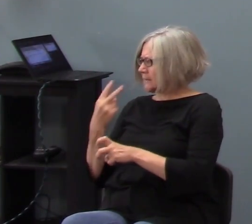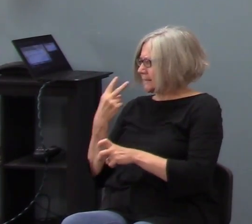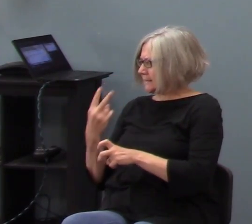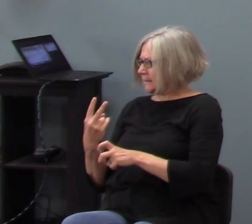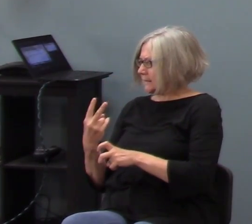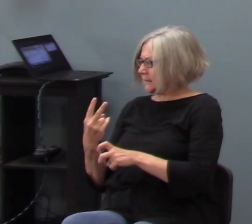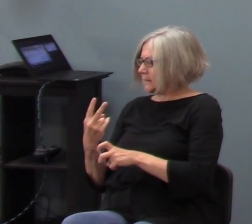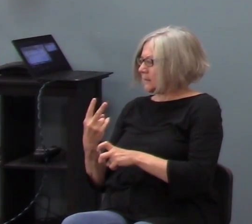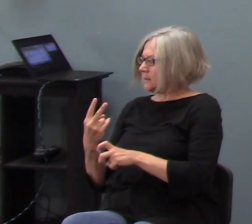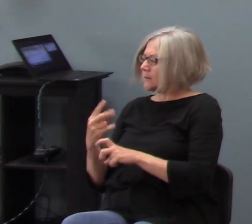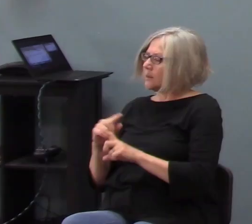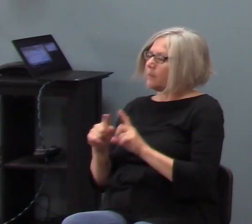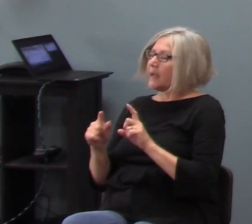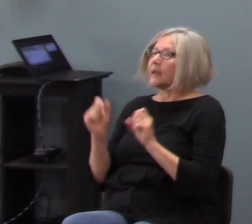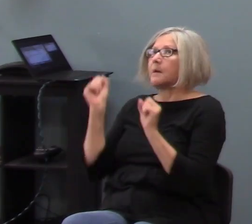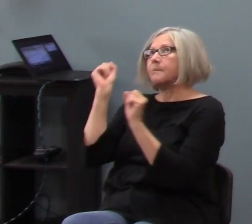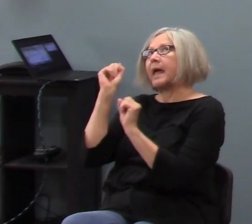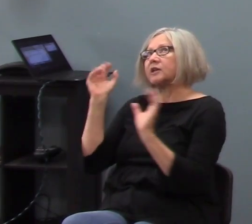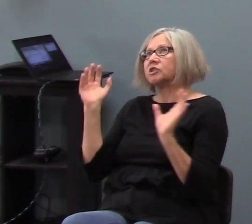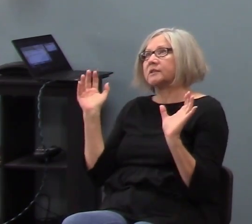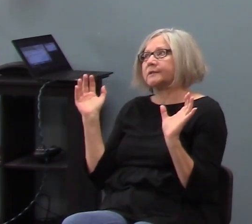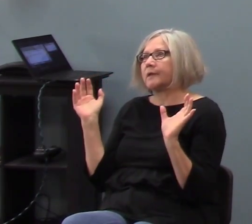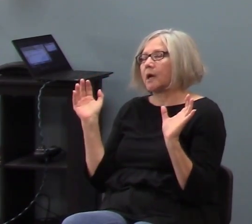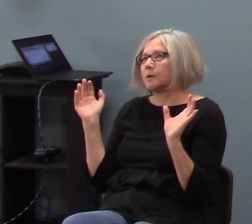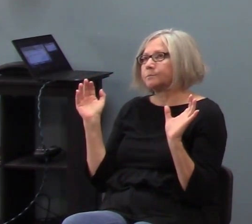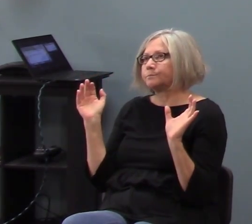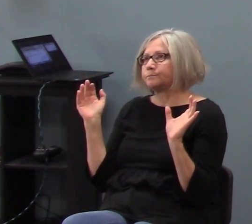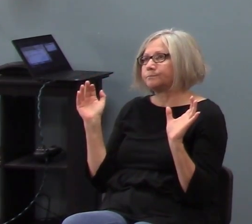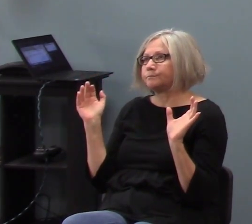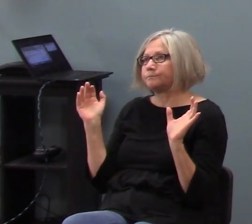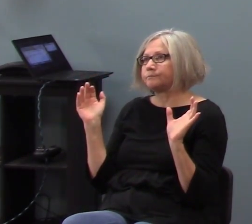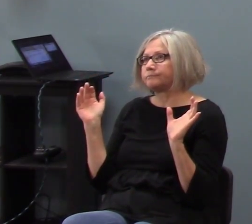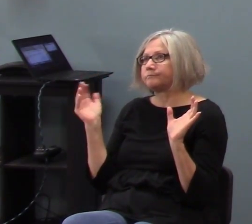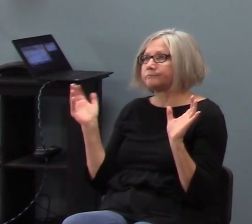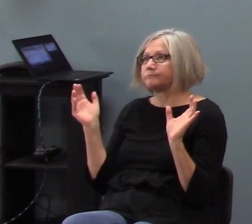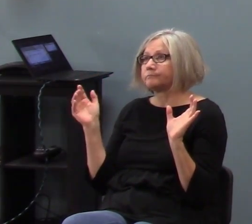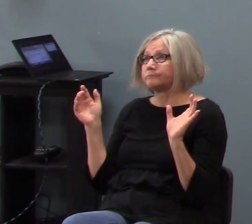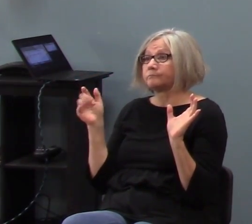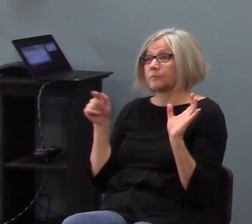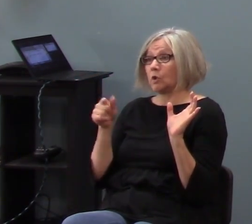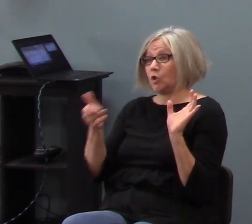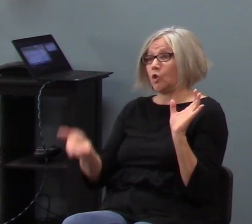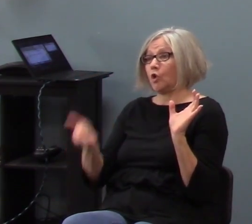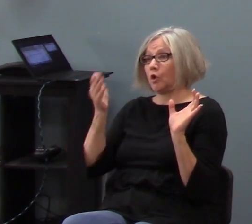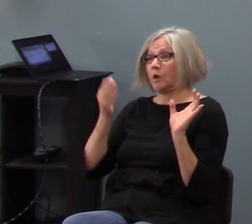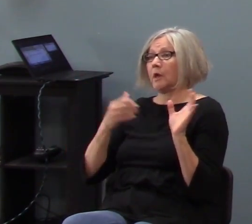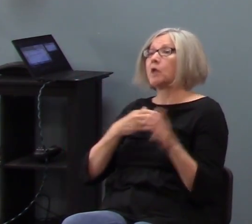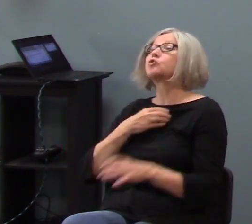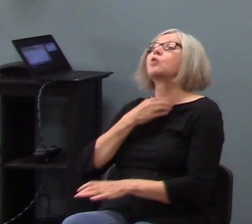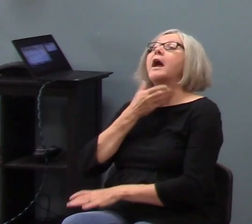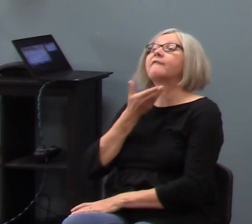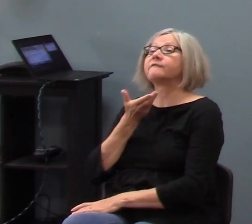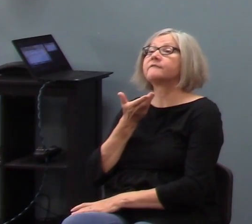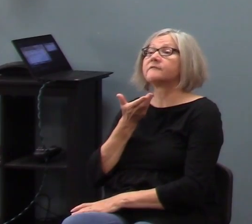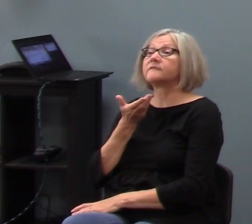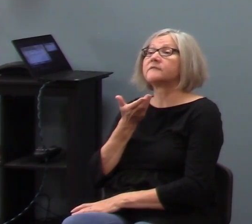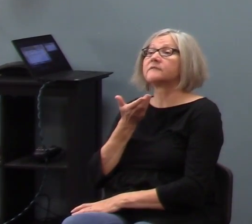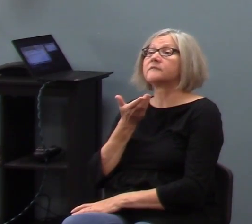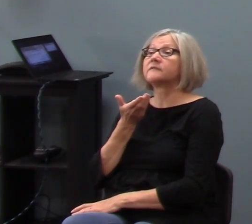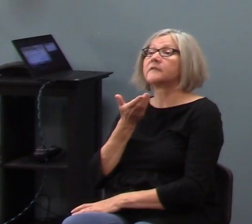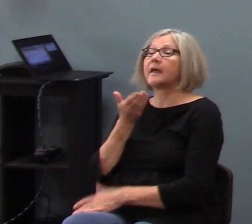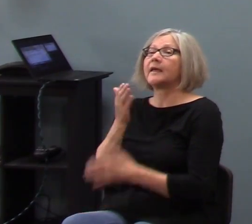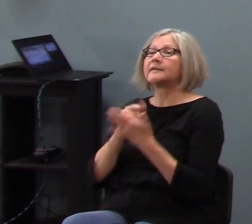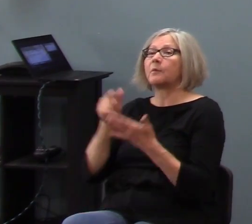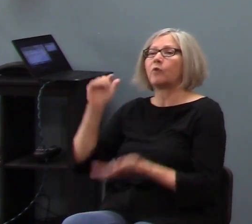but let's imagine for a second that you are a giraffe. All right? Some